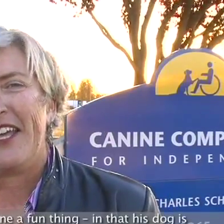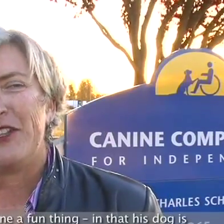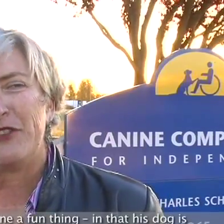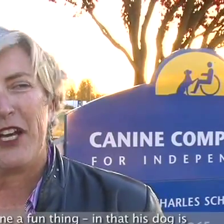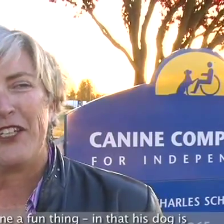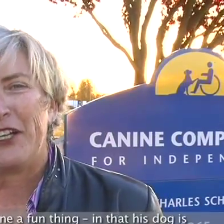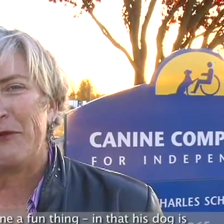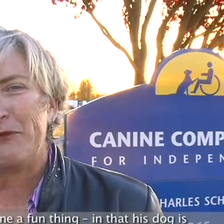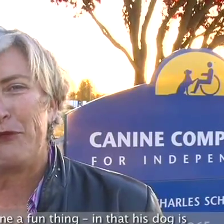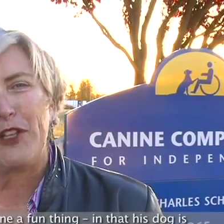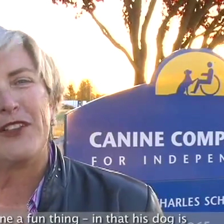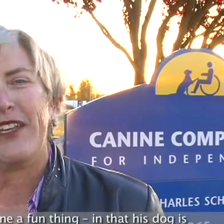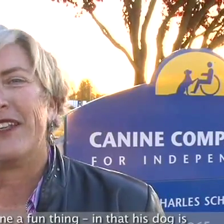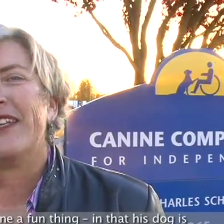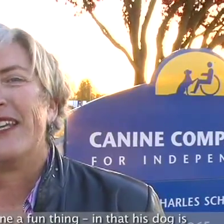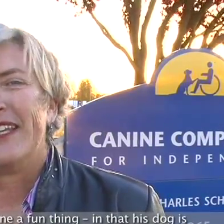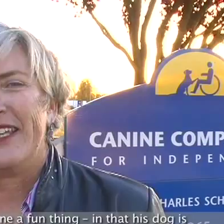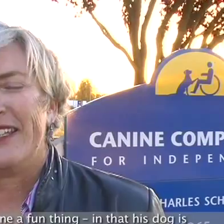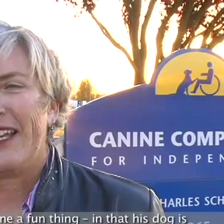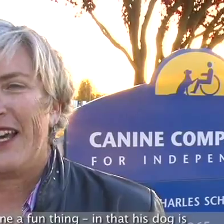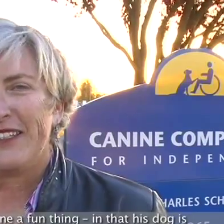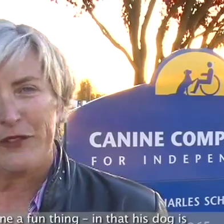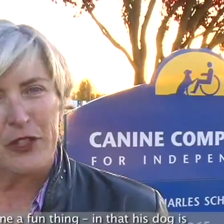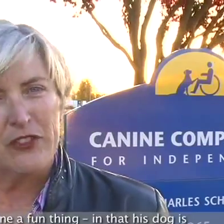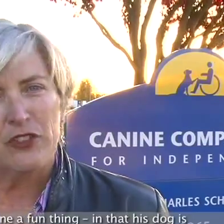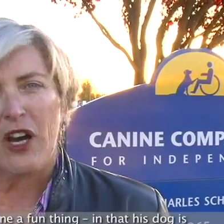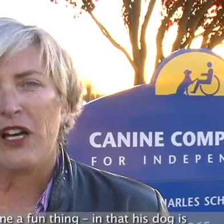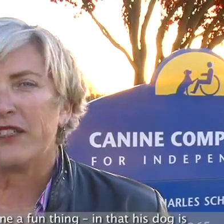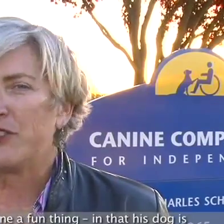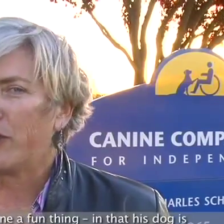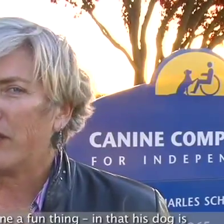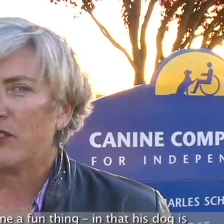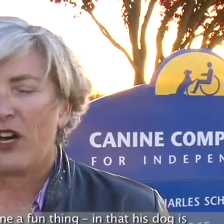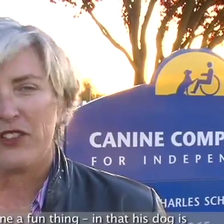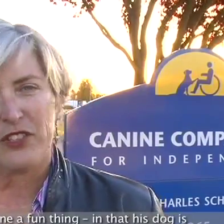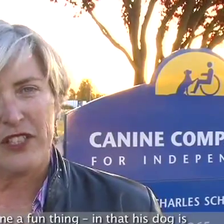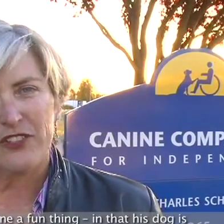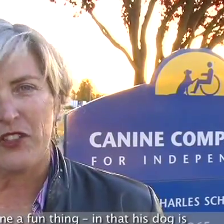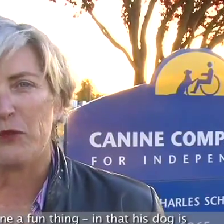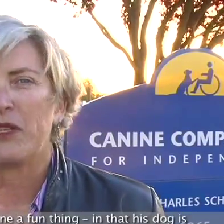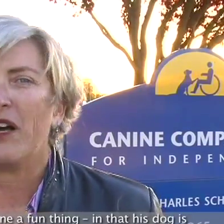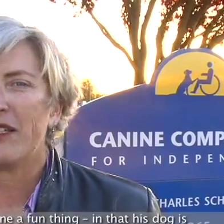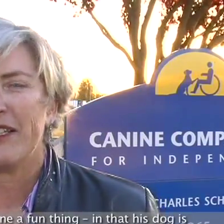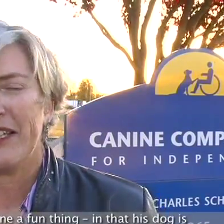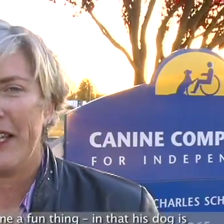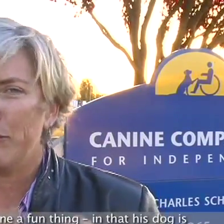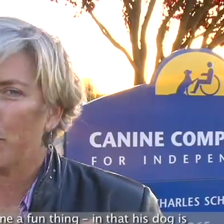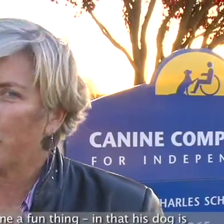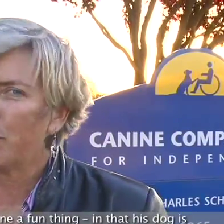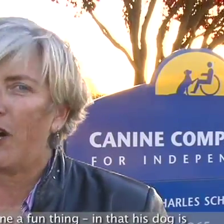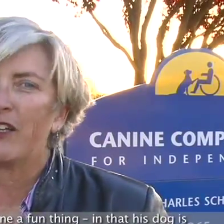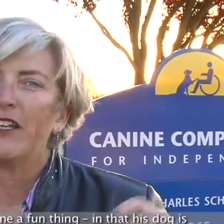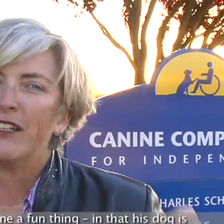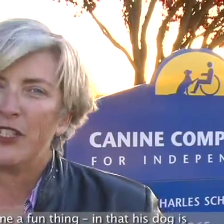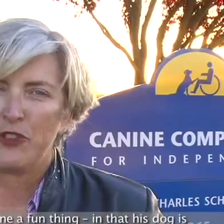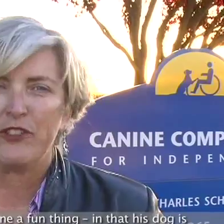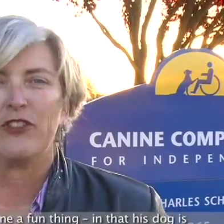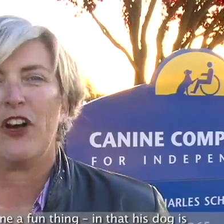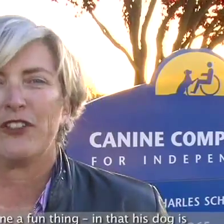they've done a fun thing in that for his dog, they trained the dog to his alarm clock, and for her dog, they trained the dog to